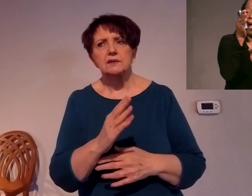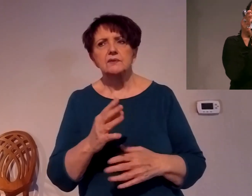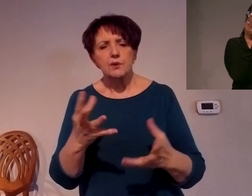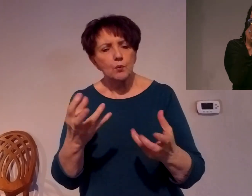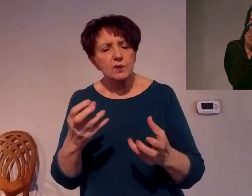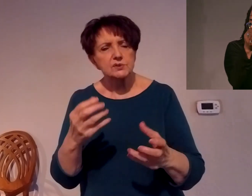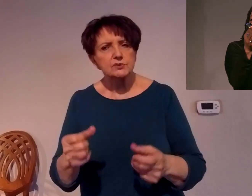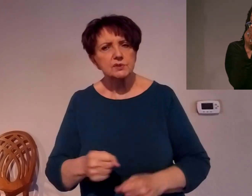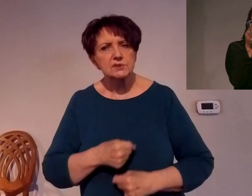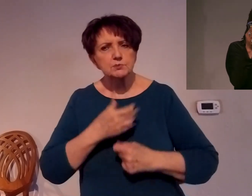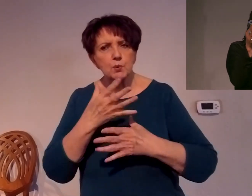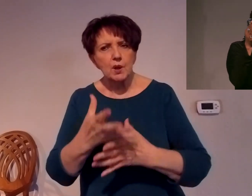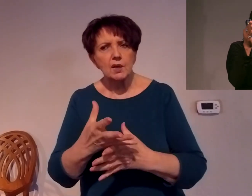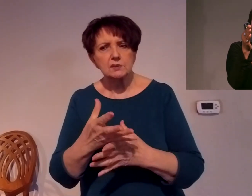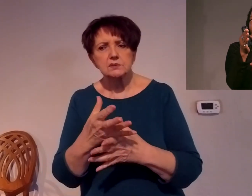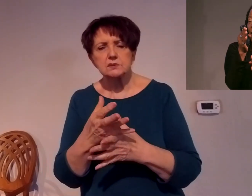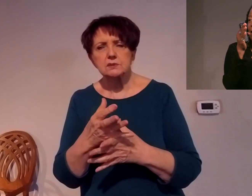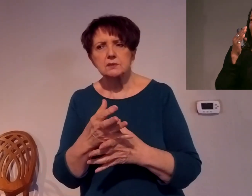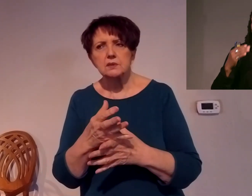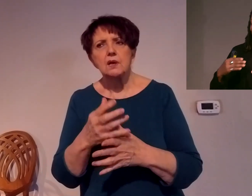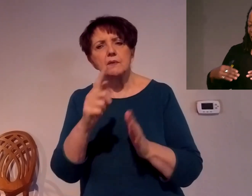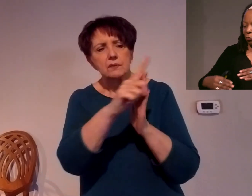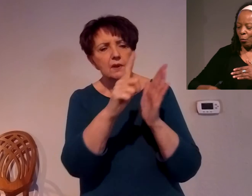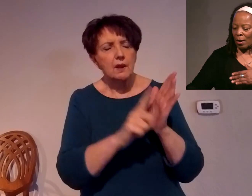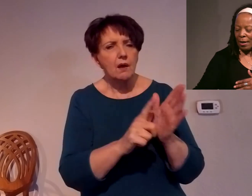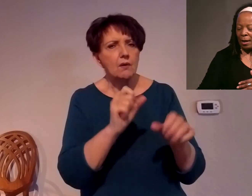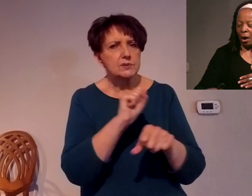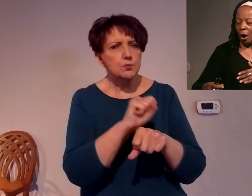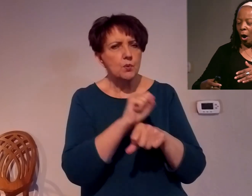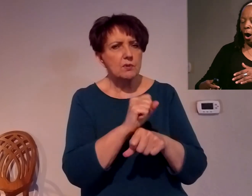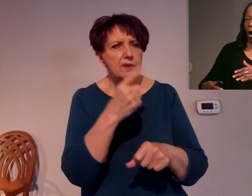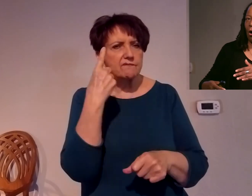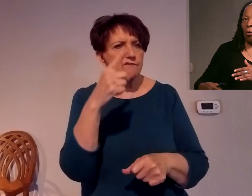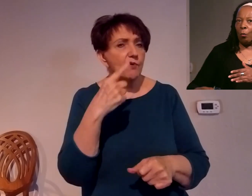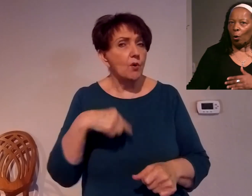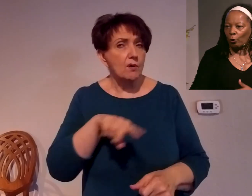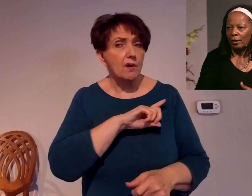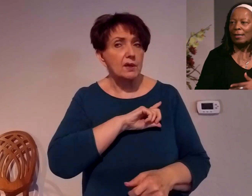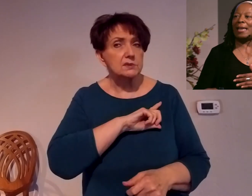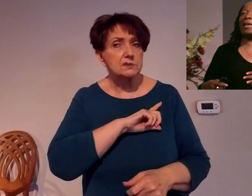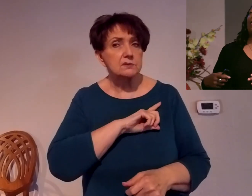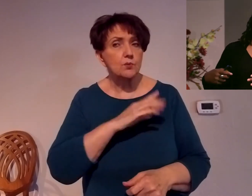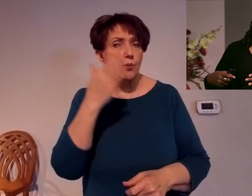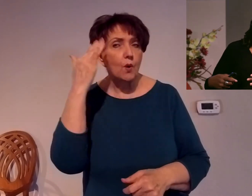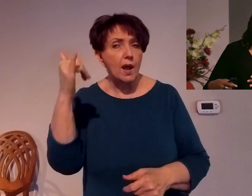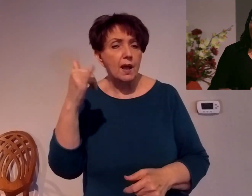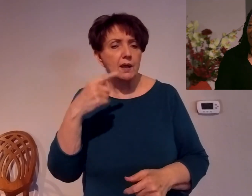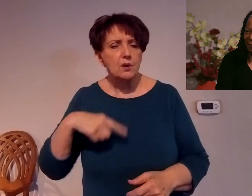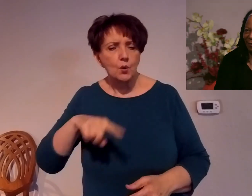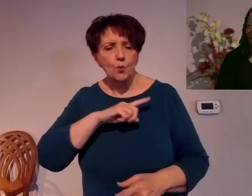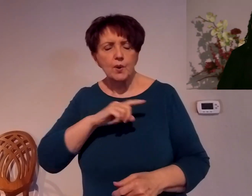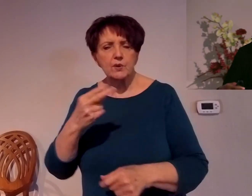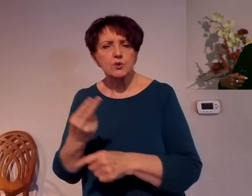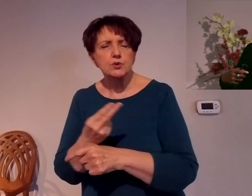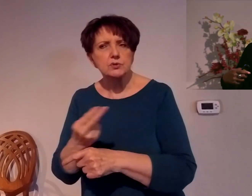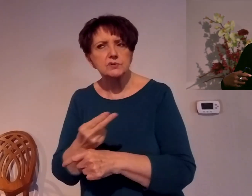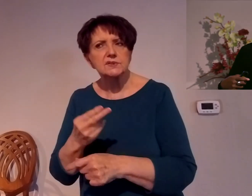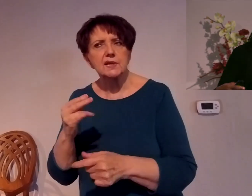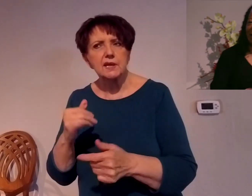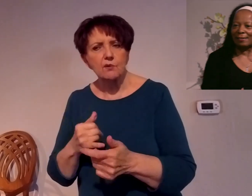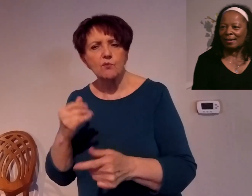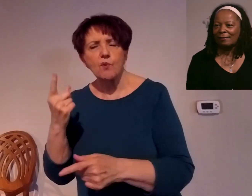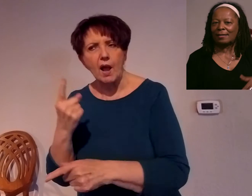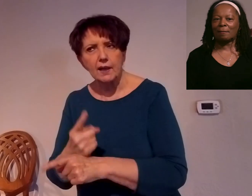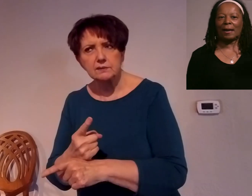are having the law work for us because we are working with it. Does that make